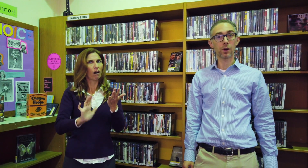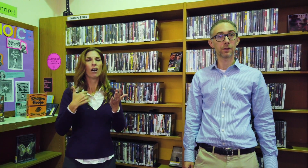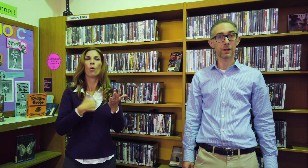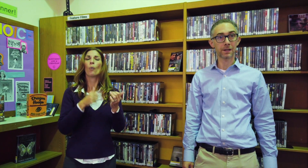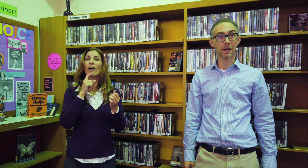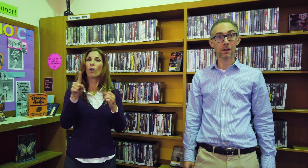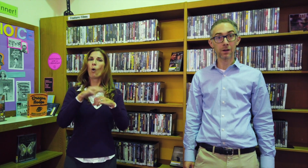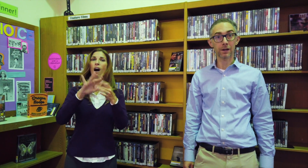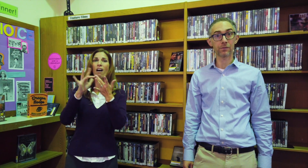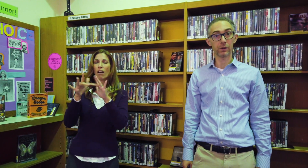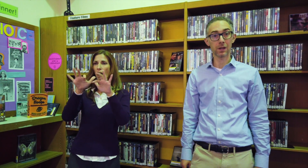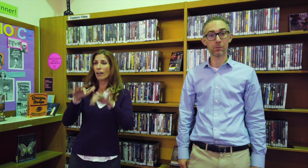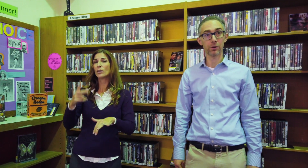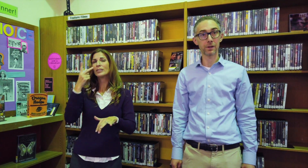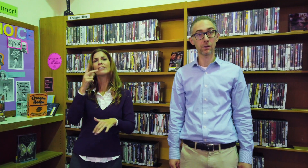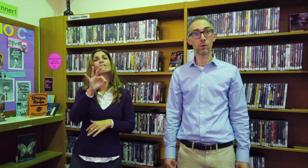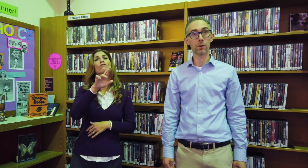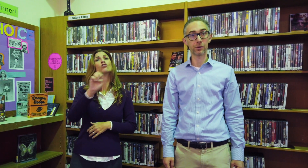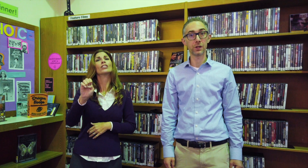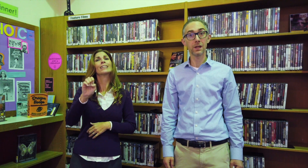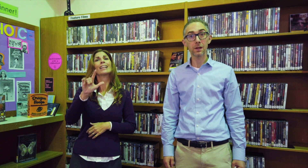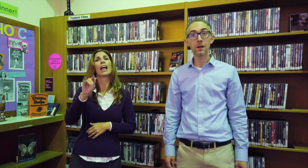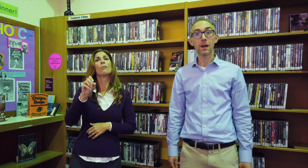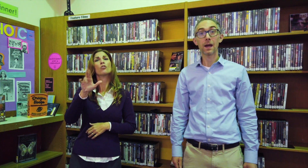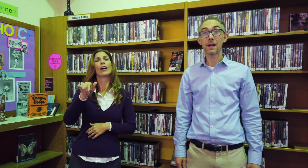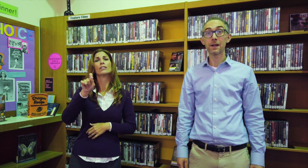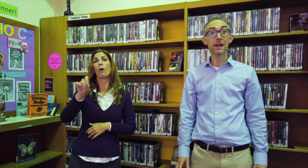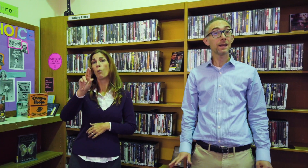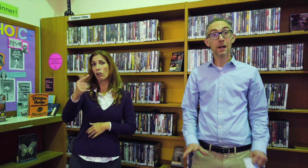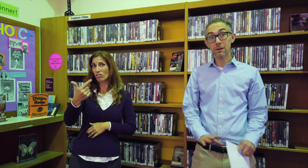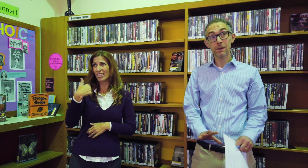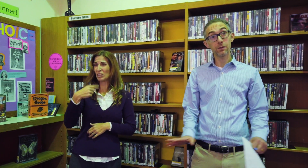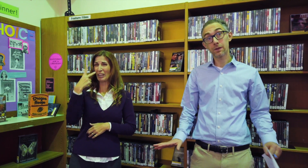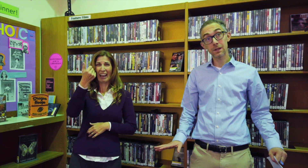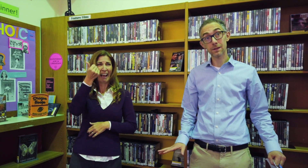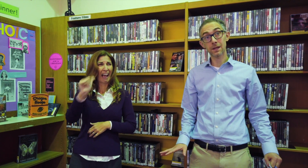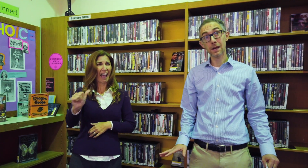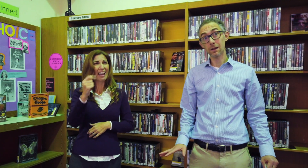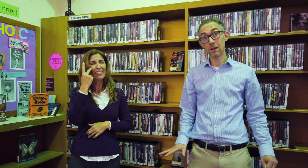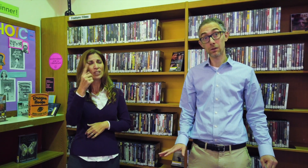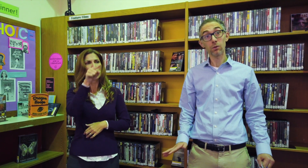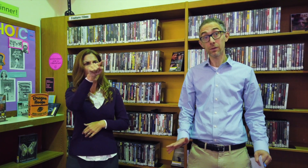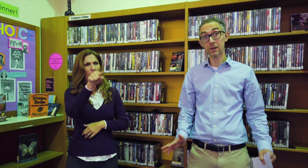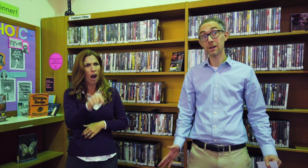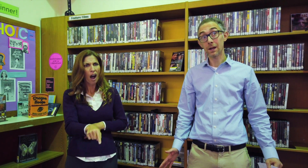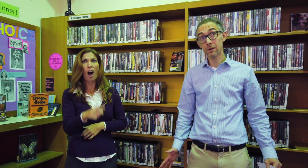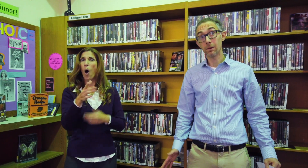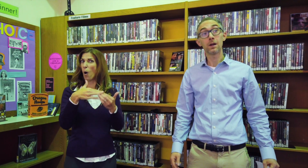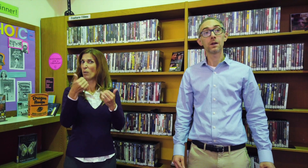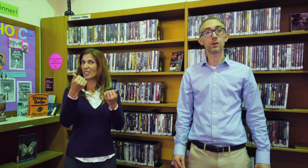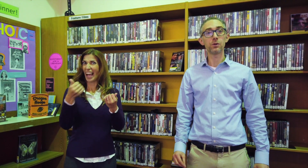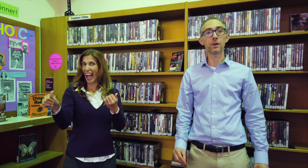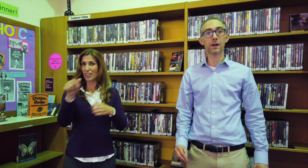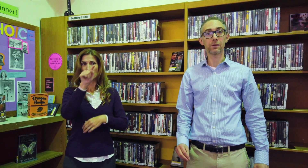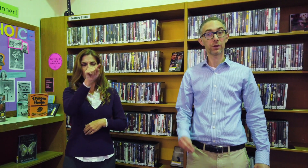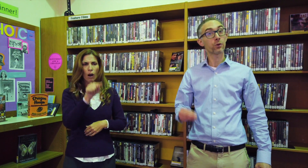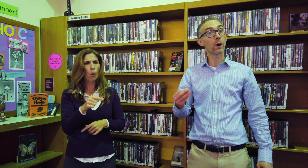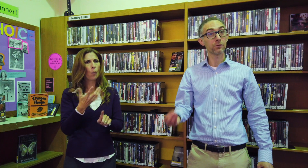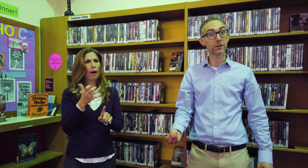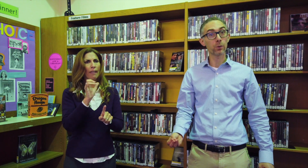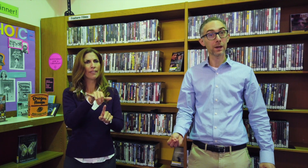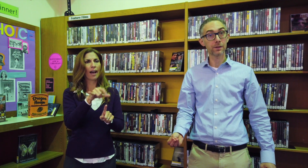to our online catalog at freelibrary.org, and any item that you see in the catalog, almost any item, you